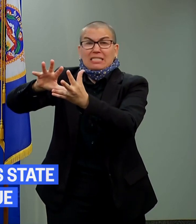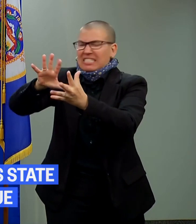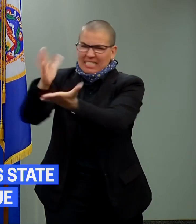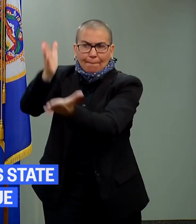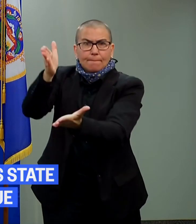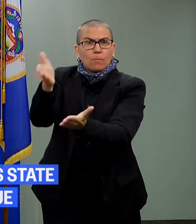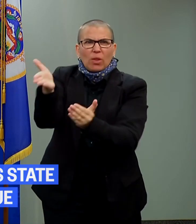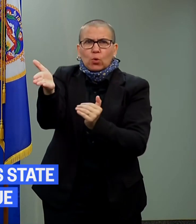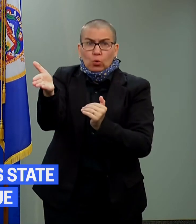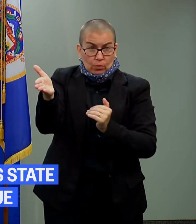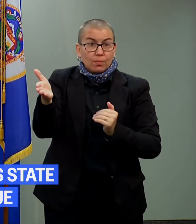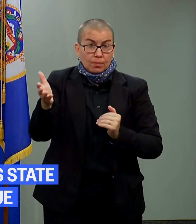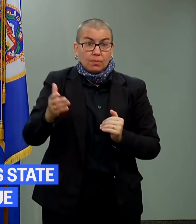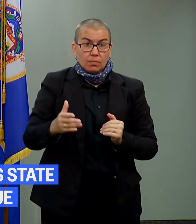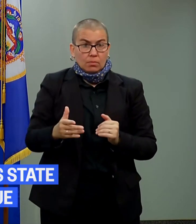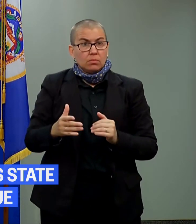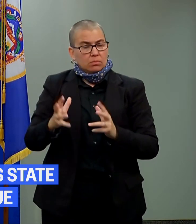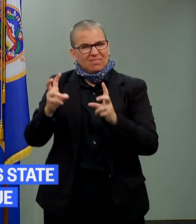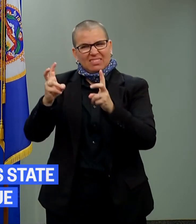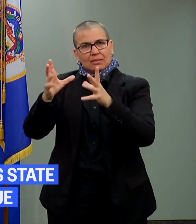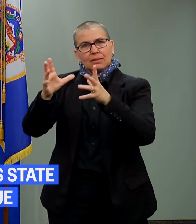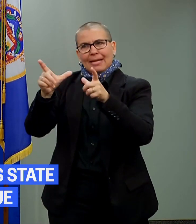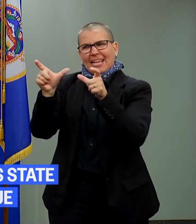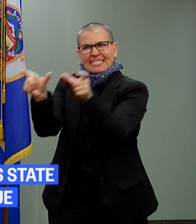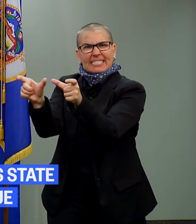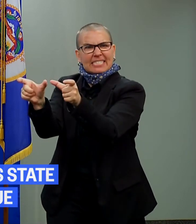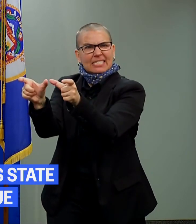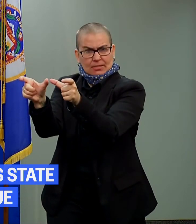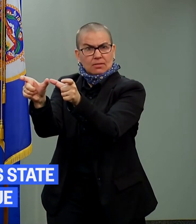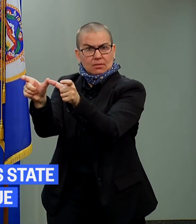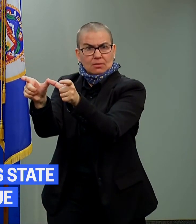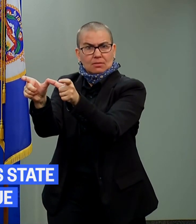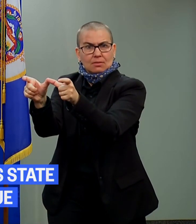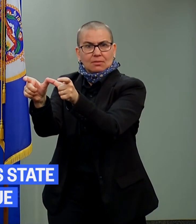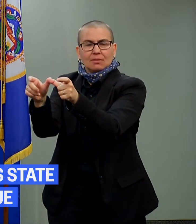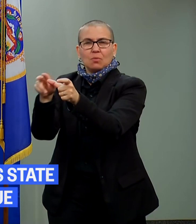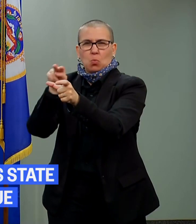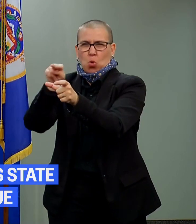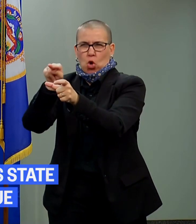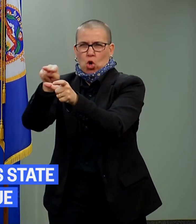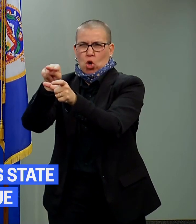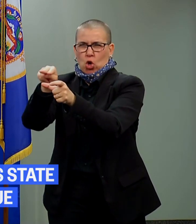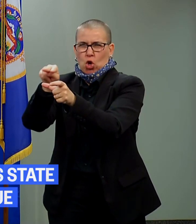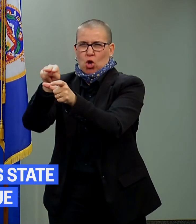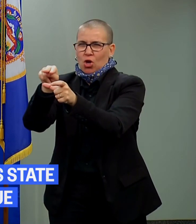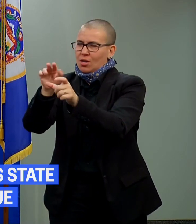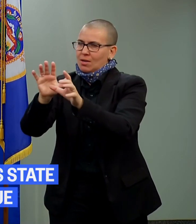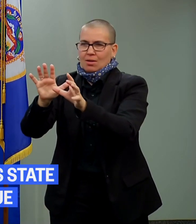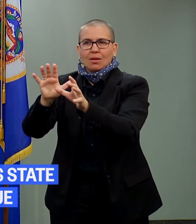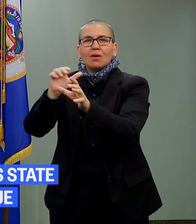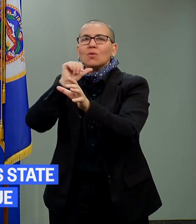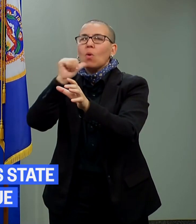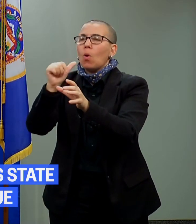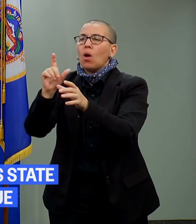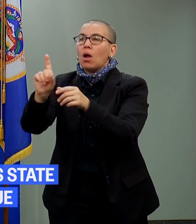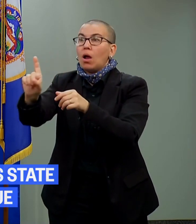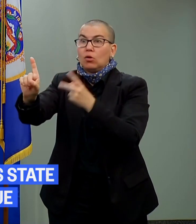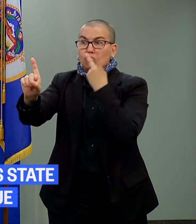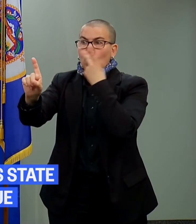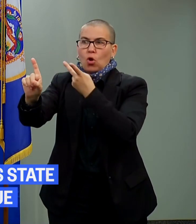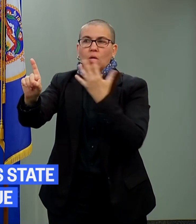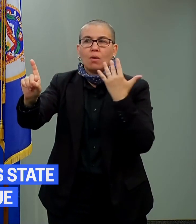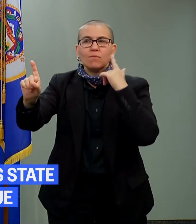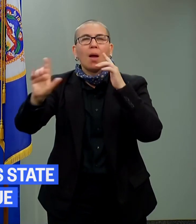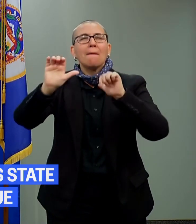back and wait for enough resources to get there to have the perfect plan. Get in there and get